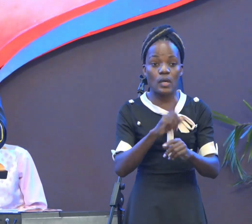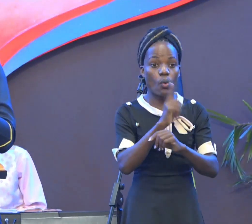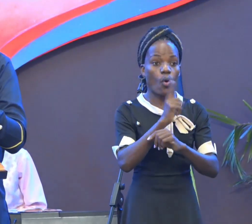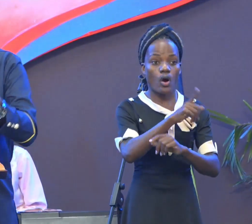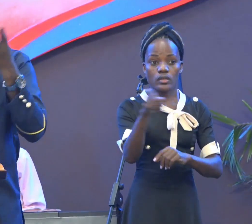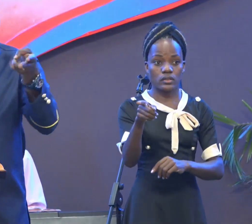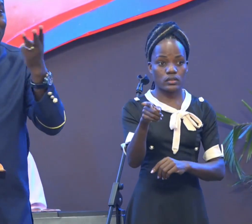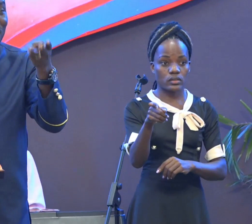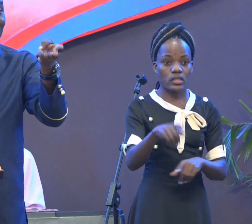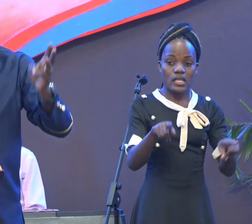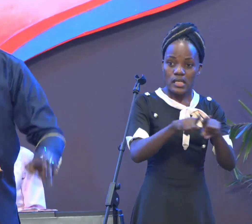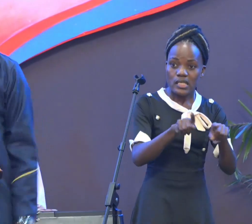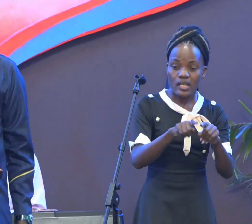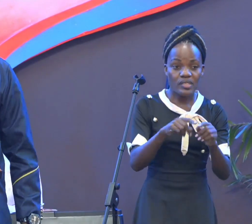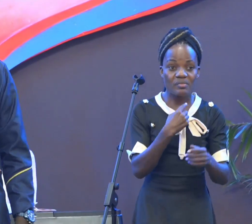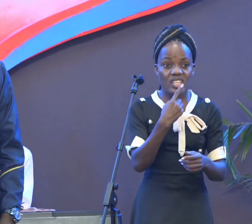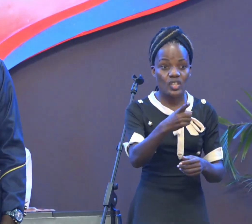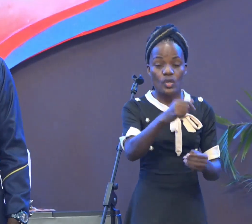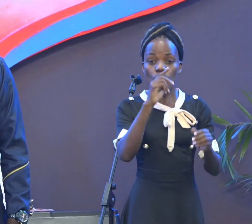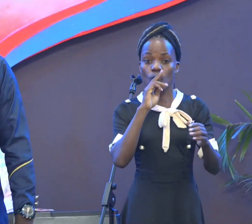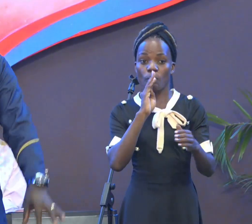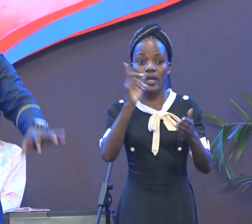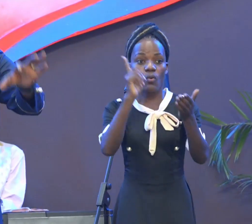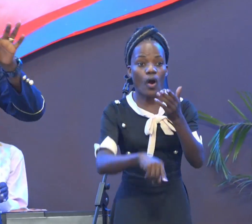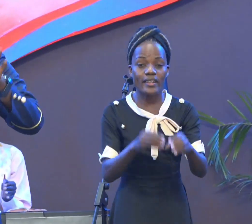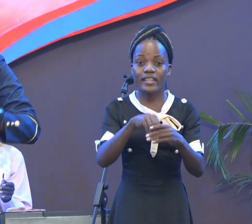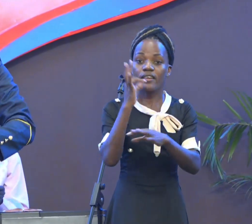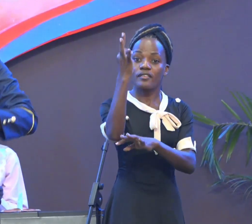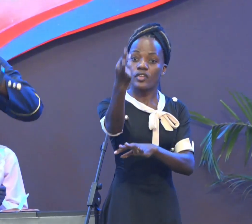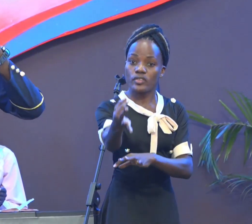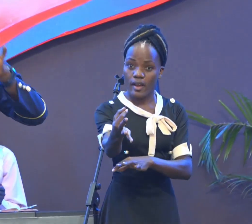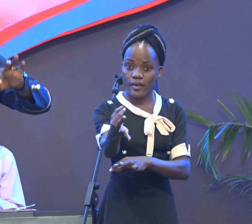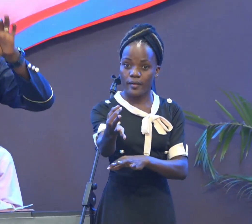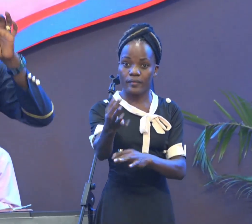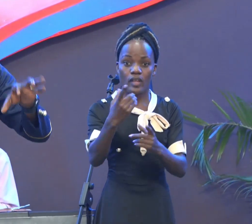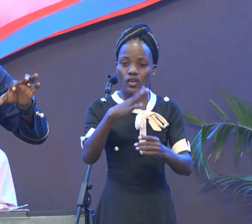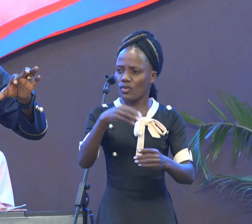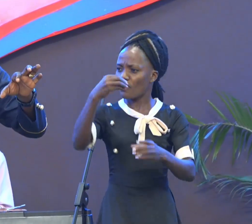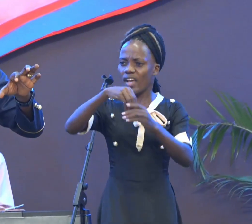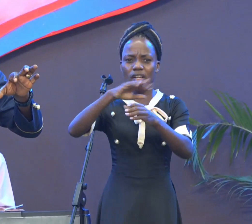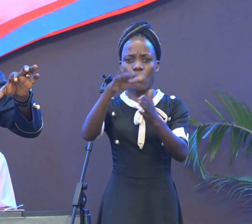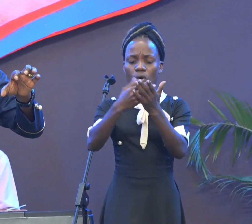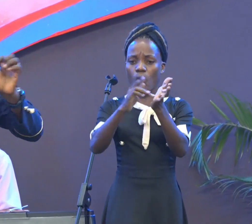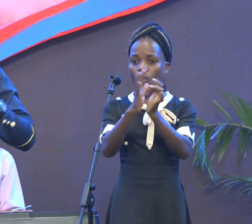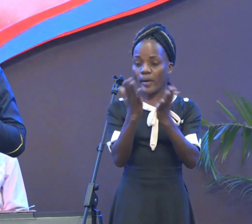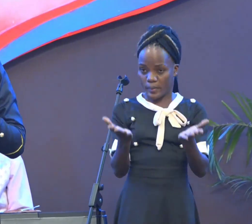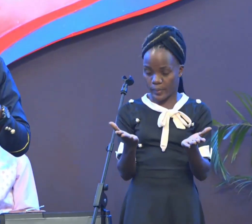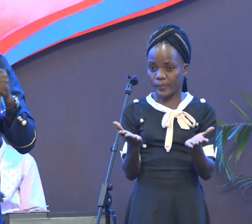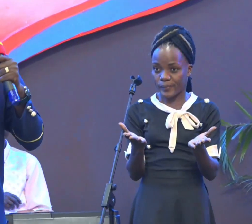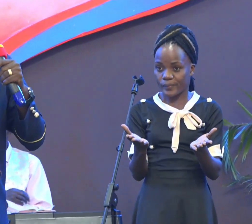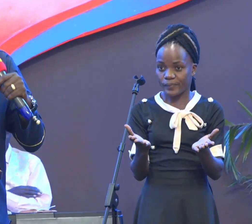warn you. They tell you what is coming forth. You'll find in the